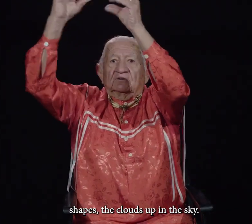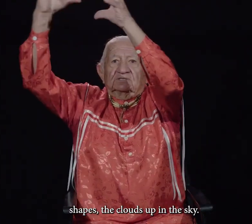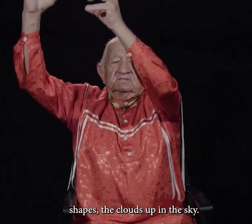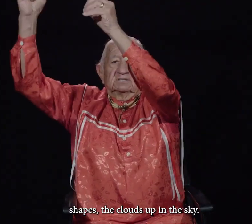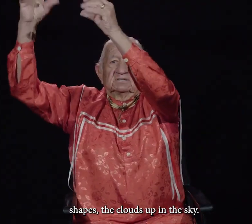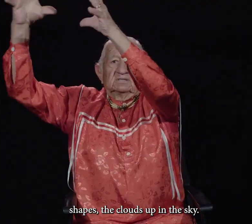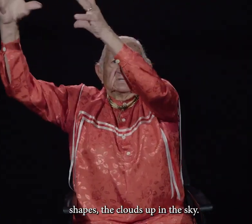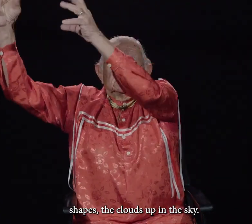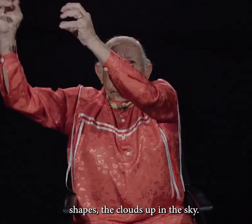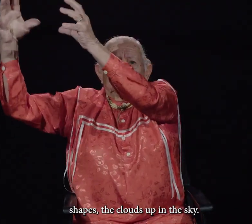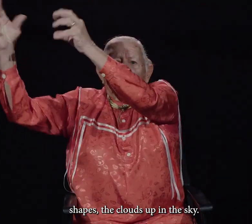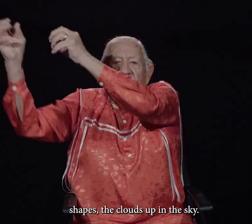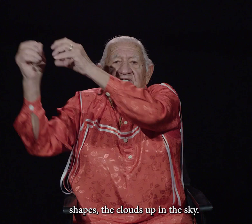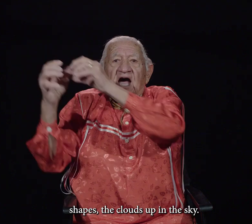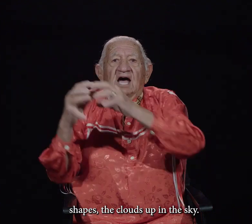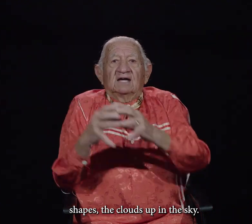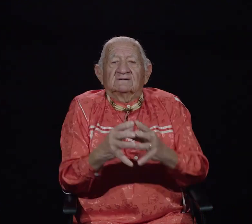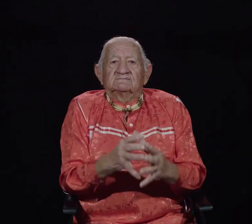clouds up in the sky.